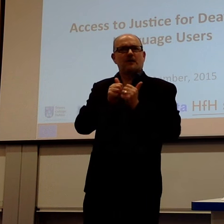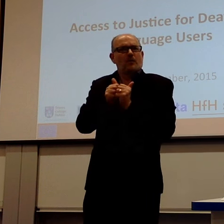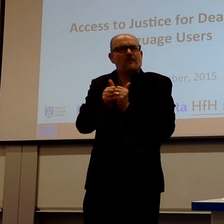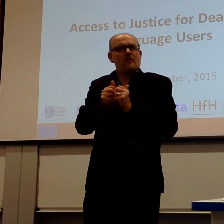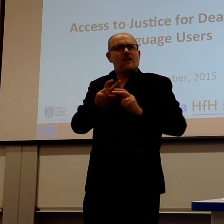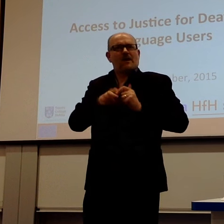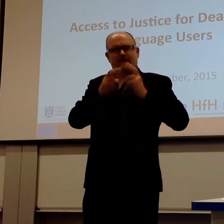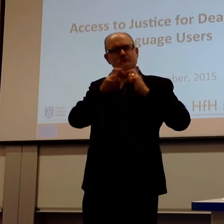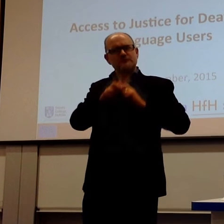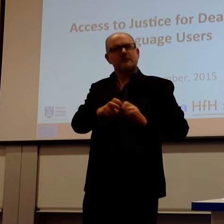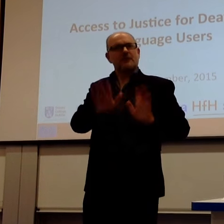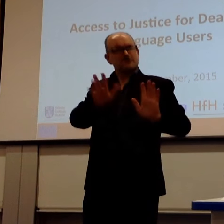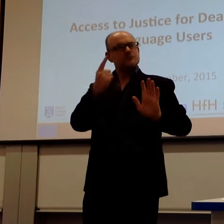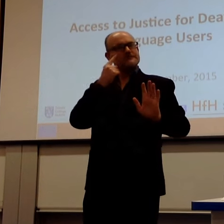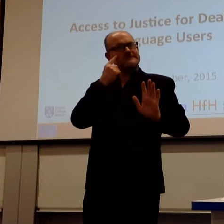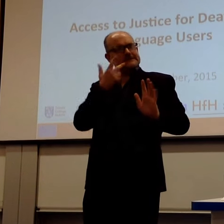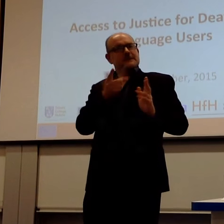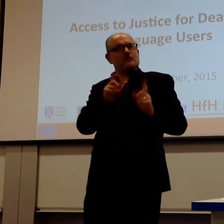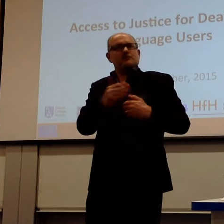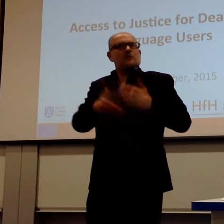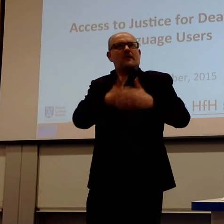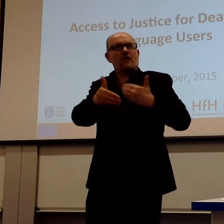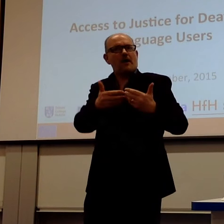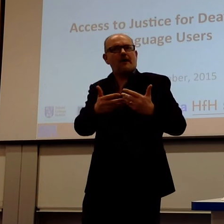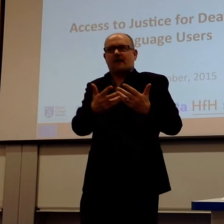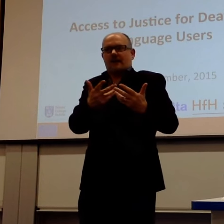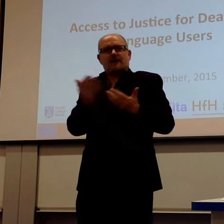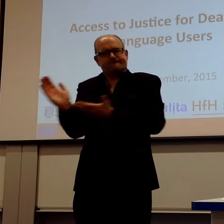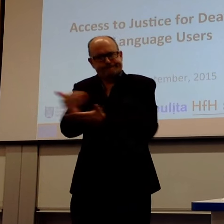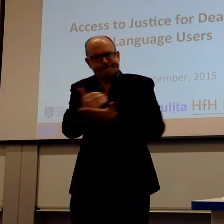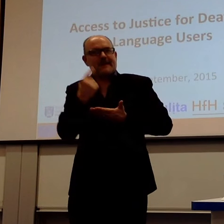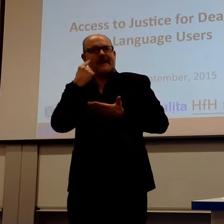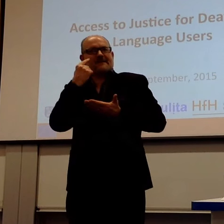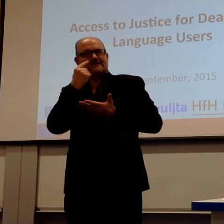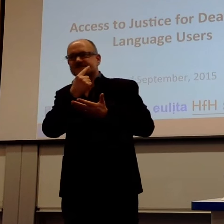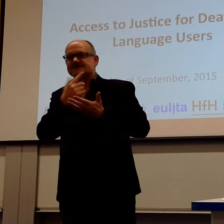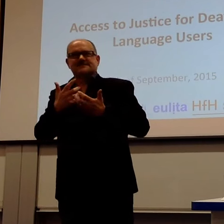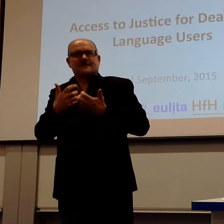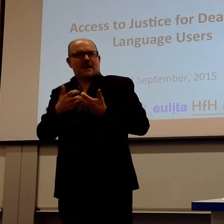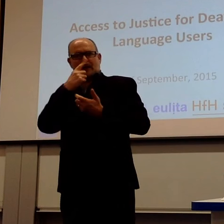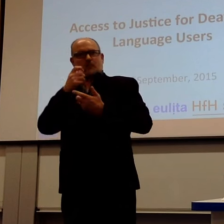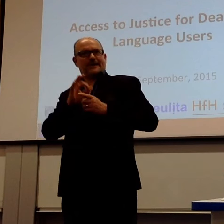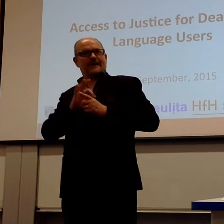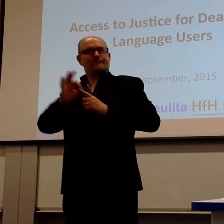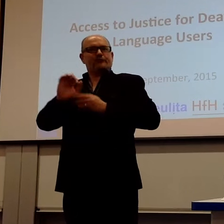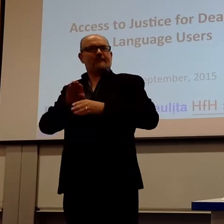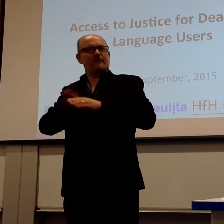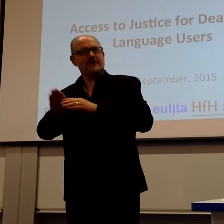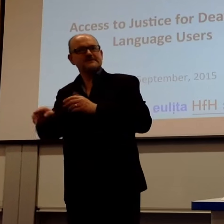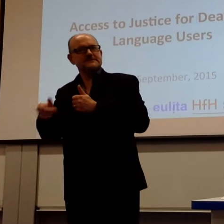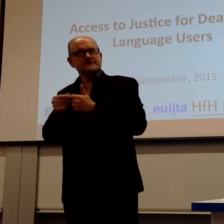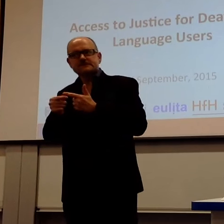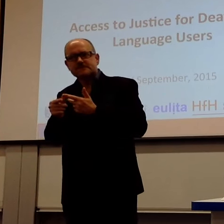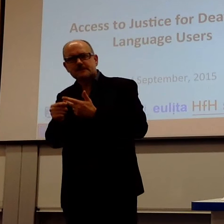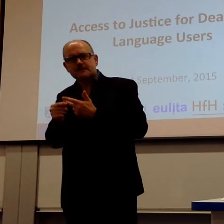the Scottish authorities could see the value in researching what was going on in courtrooms and collecting evidence so that they could